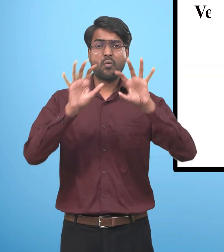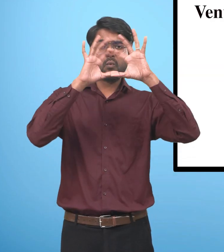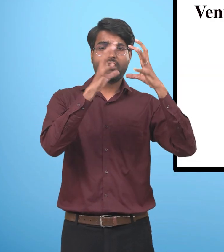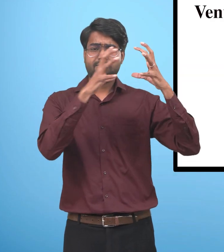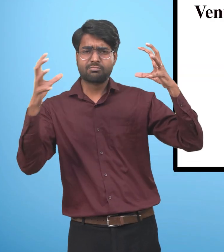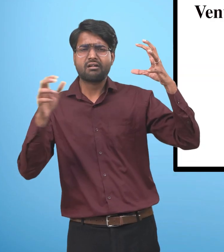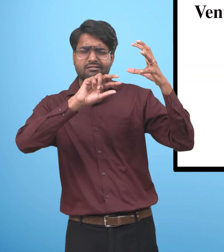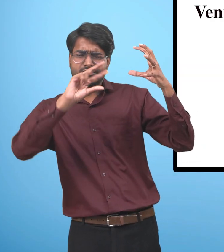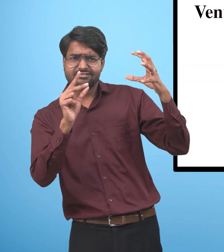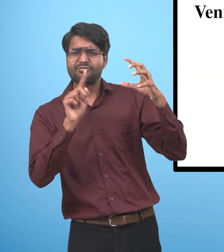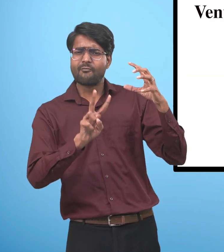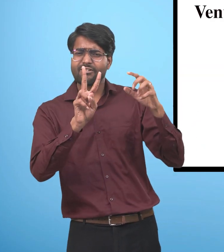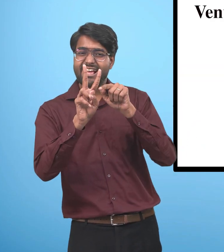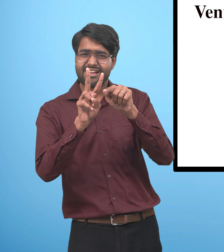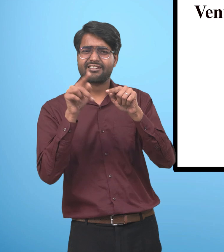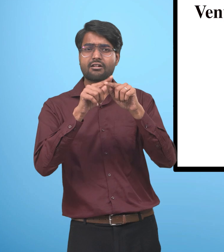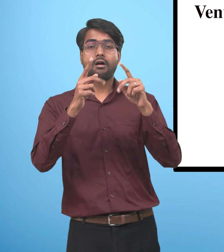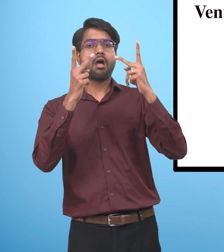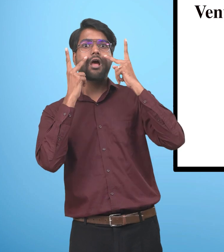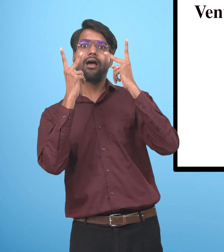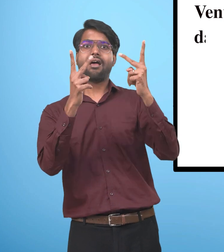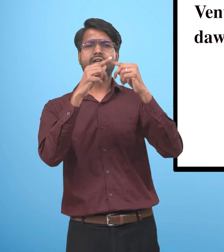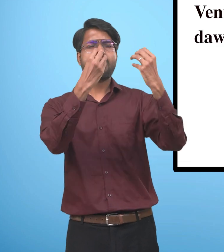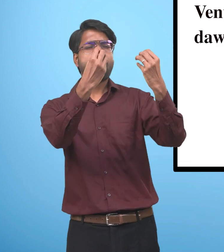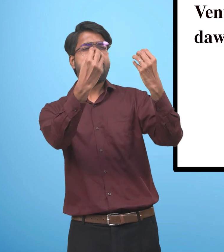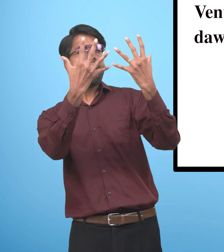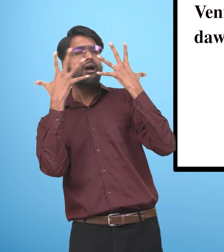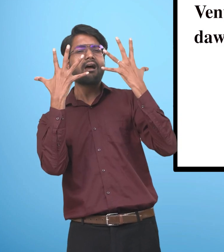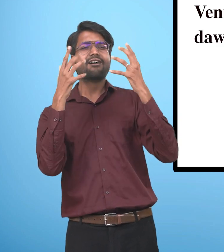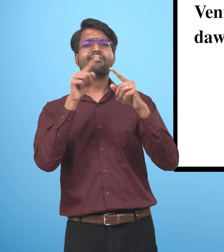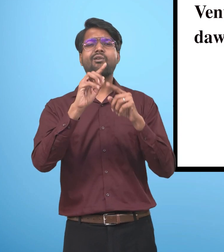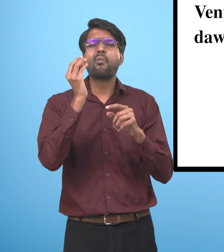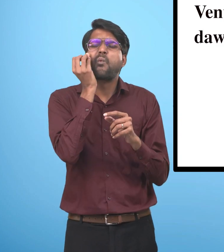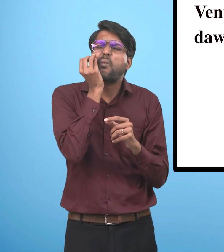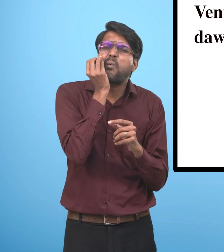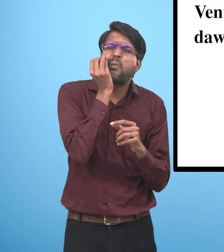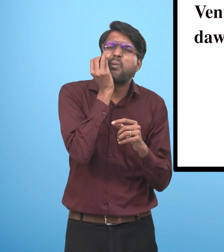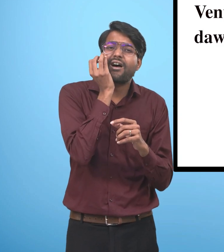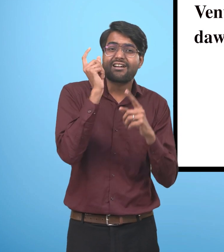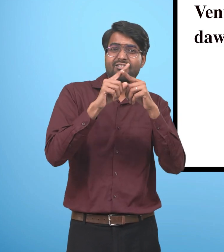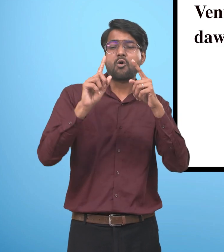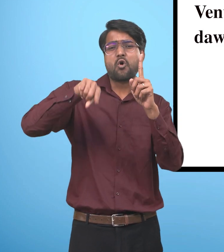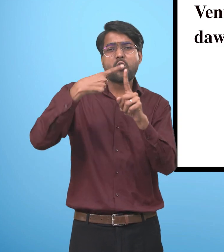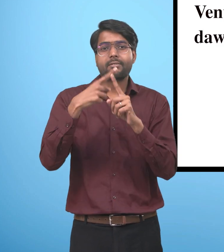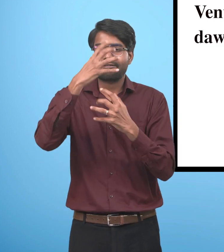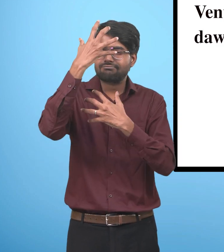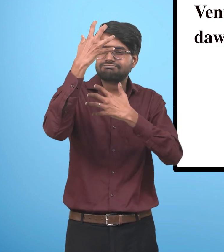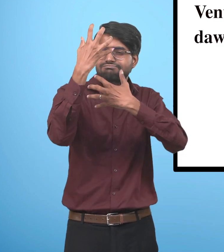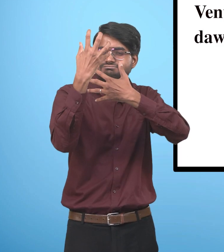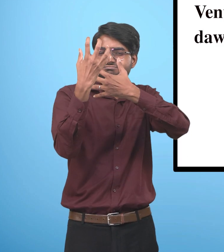Venus is usually seen shining brightly at dawn and dusk. and